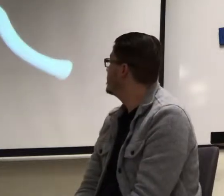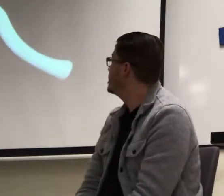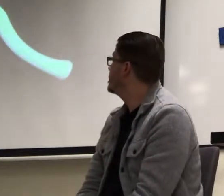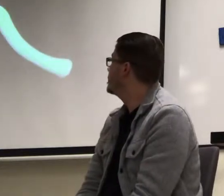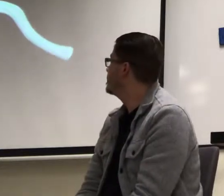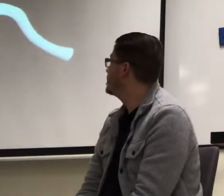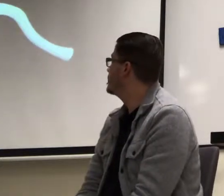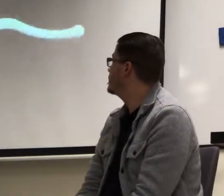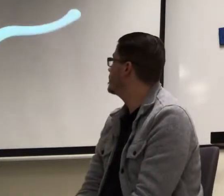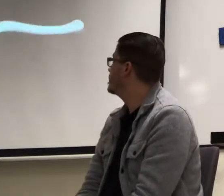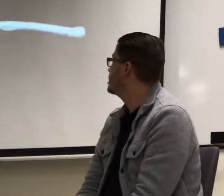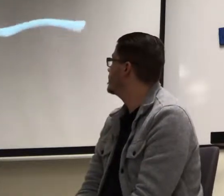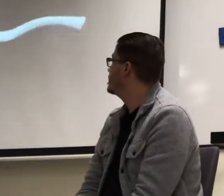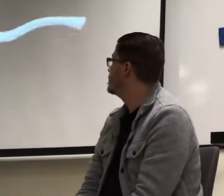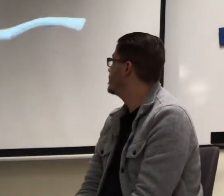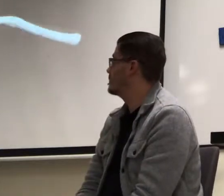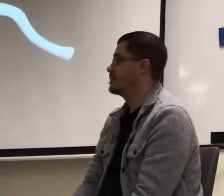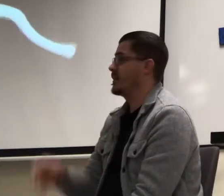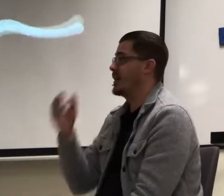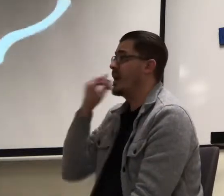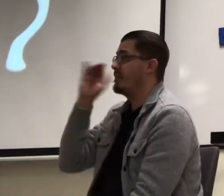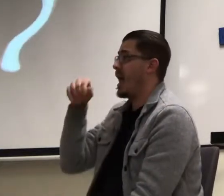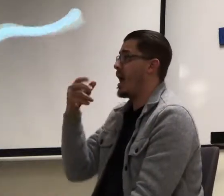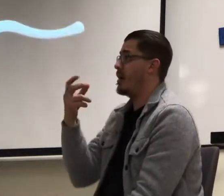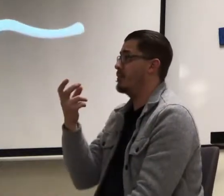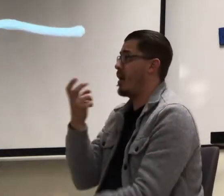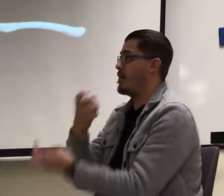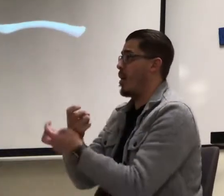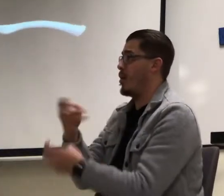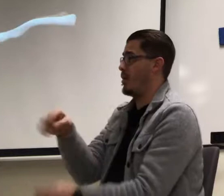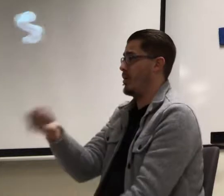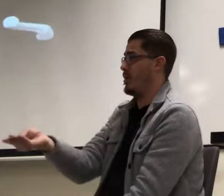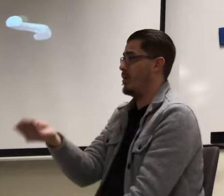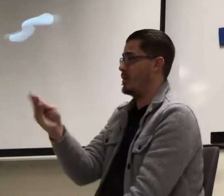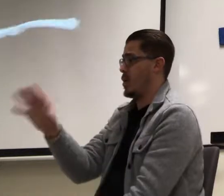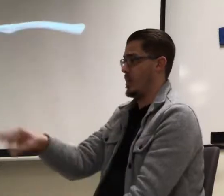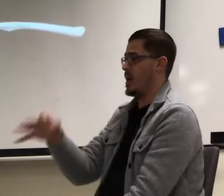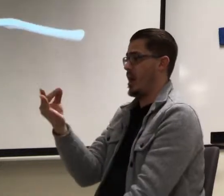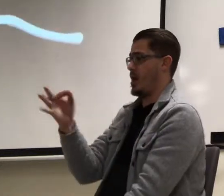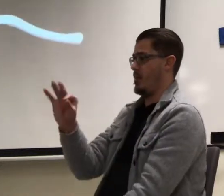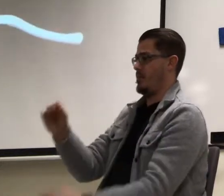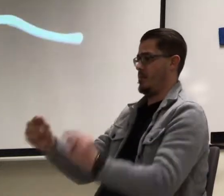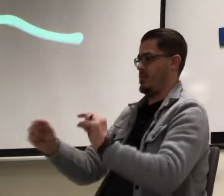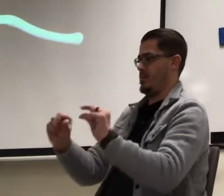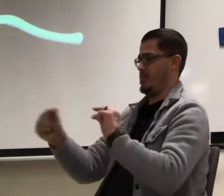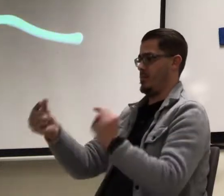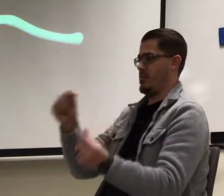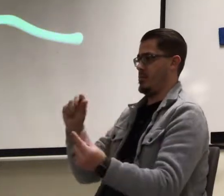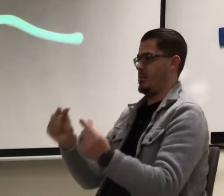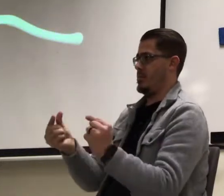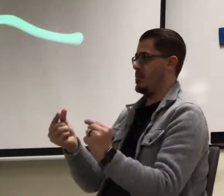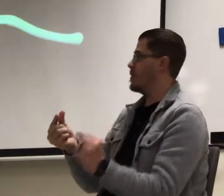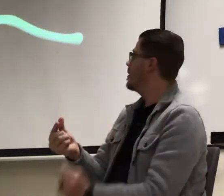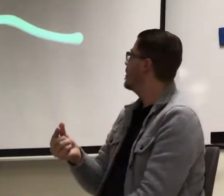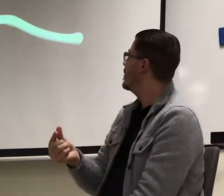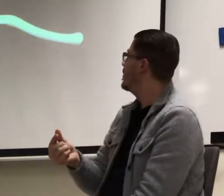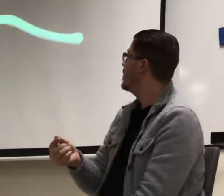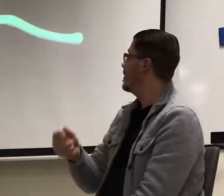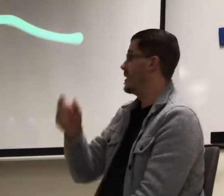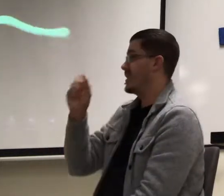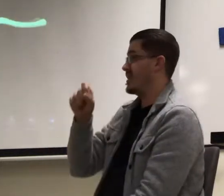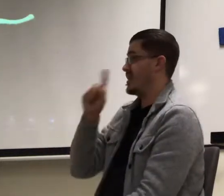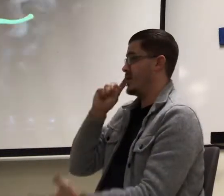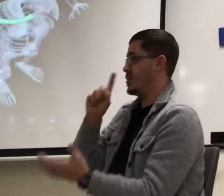Just that bone by itself, it's just laying on the desk, you pick it up, you have to orient yourself. The clavicle, I would say, can you